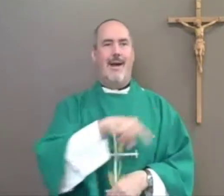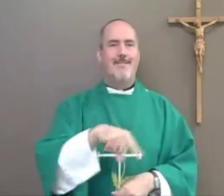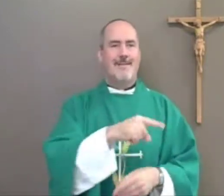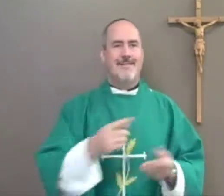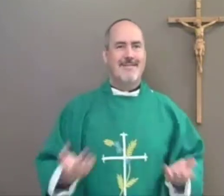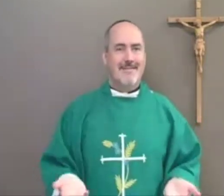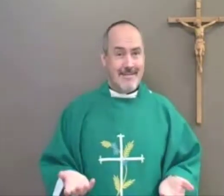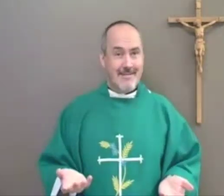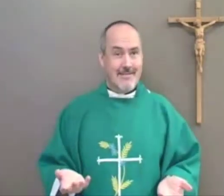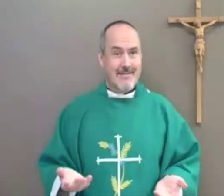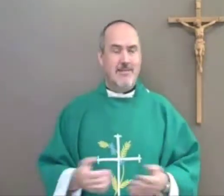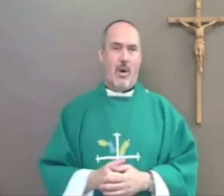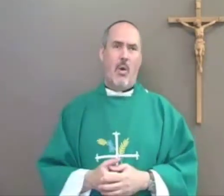them.